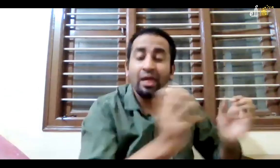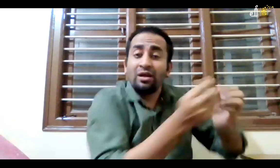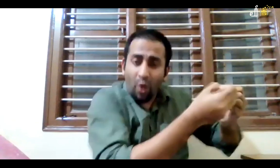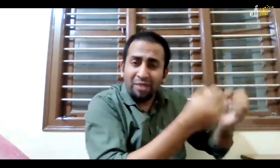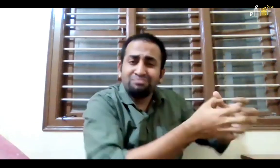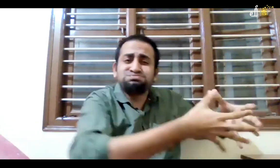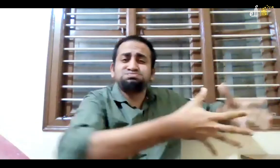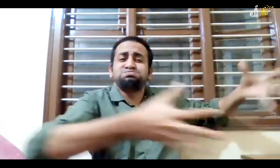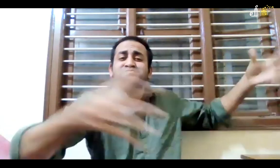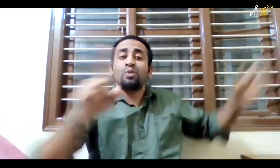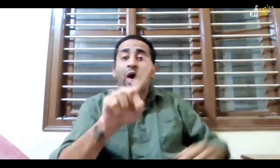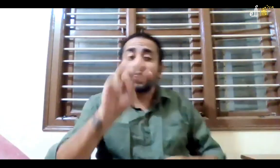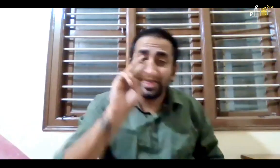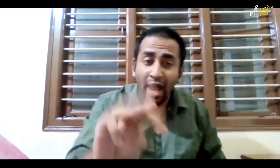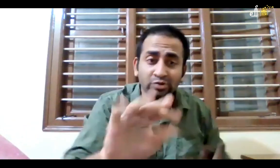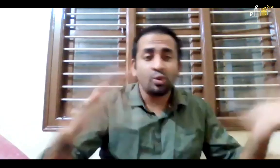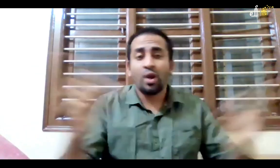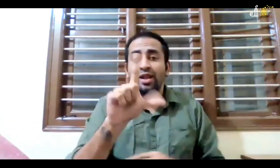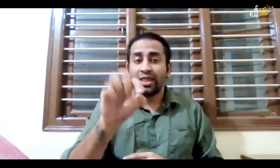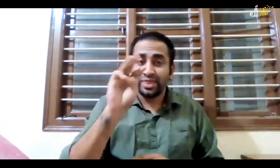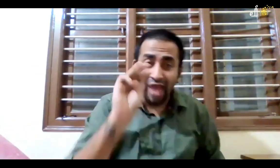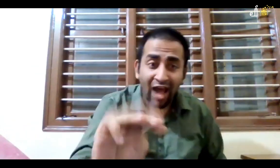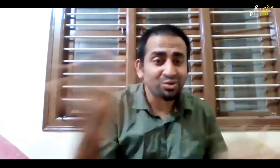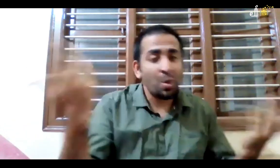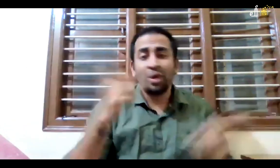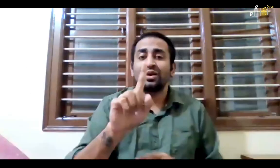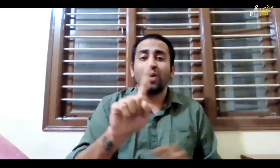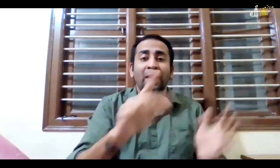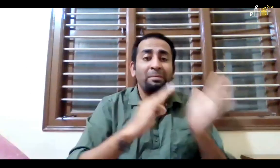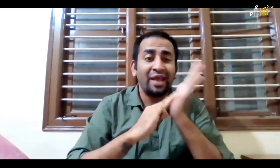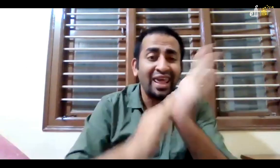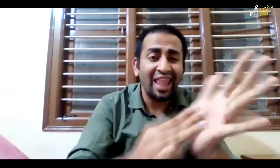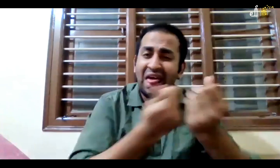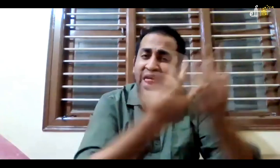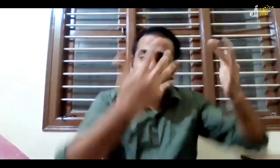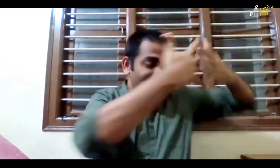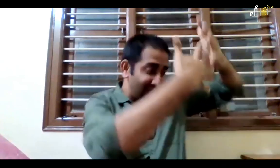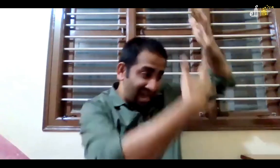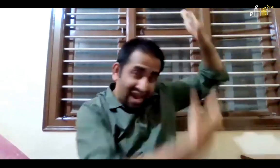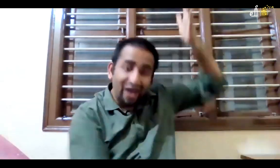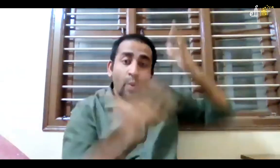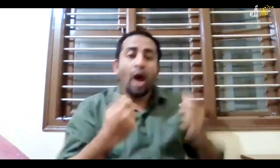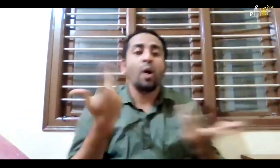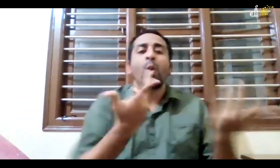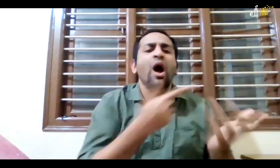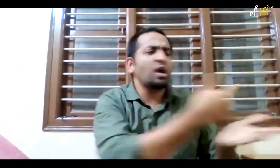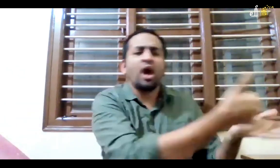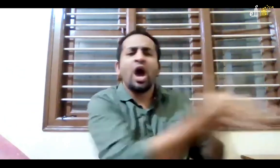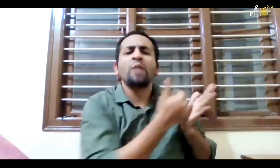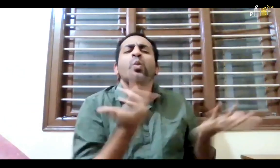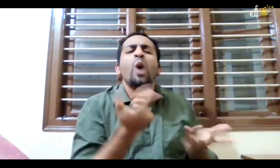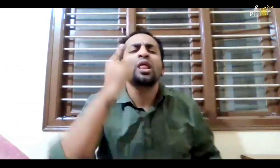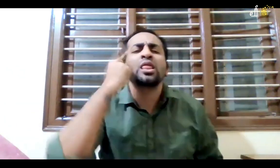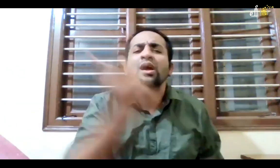that, not just 5 or 10 or just a minimum number, but maybe 1,000, maybe 10,000, maybe 1 million. There can be so many